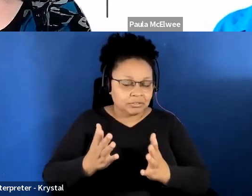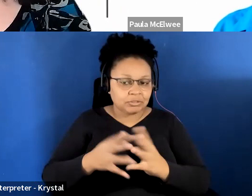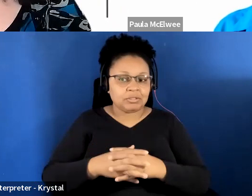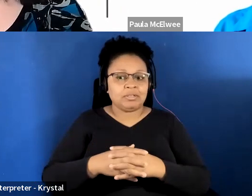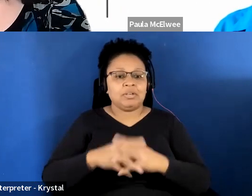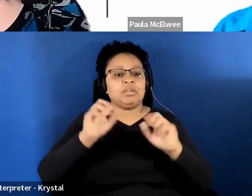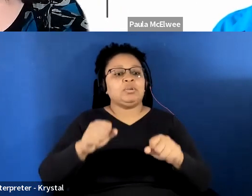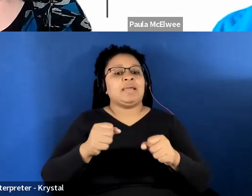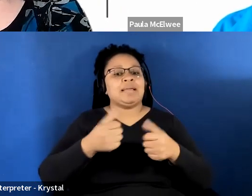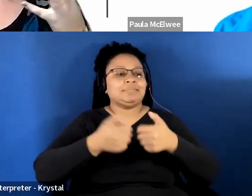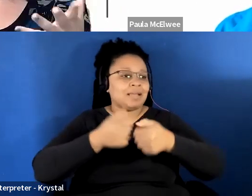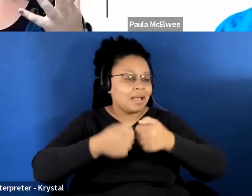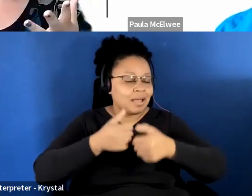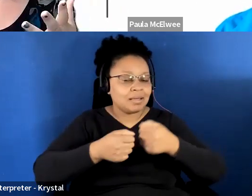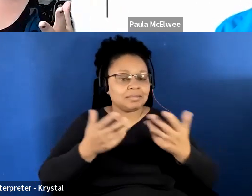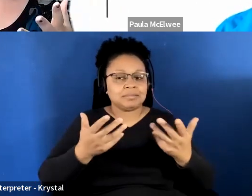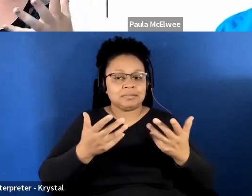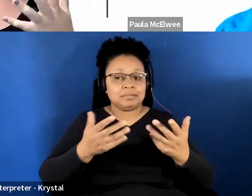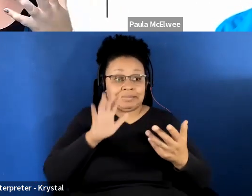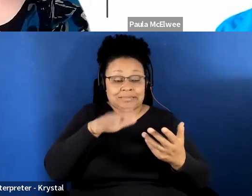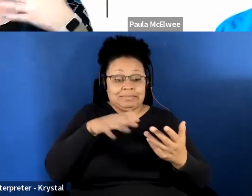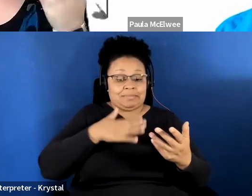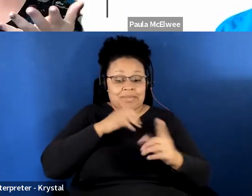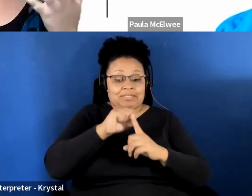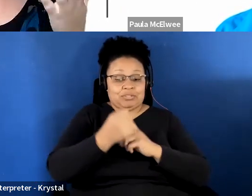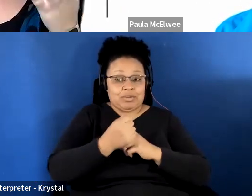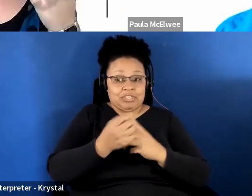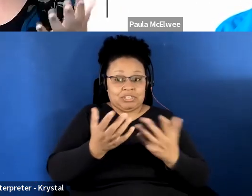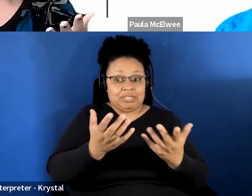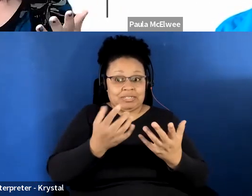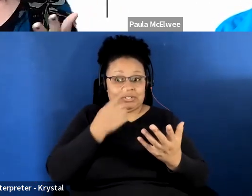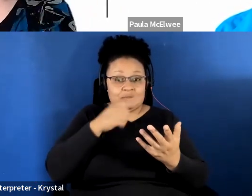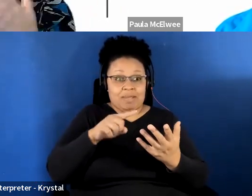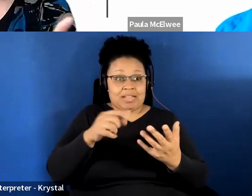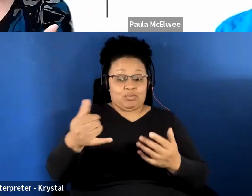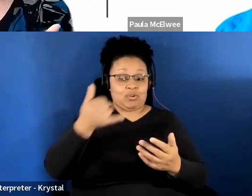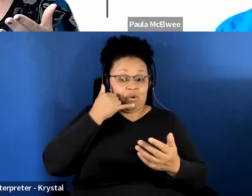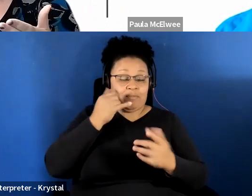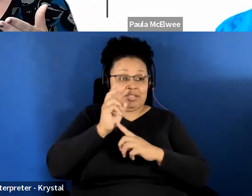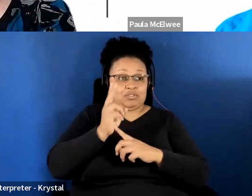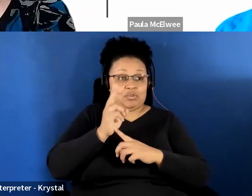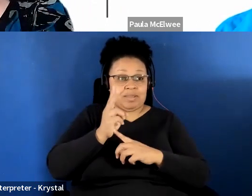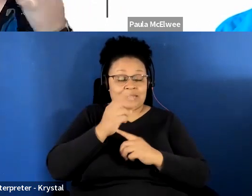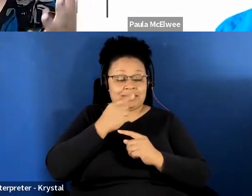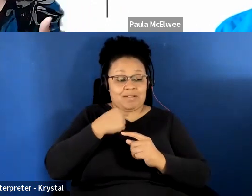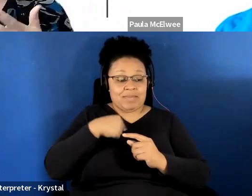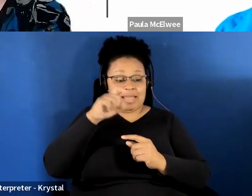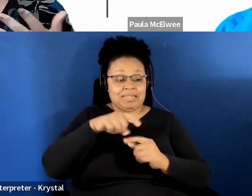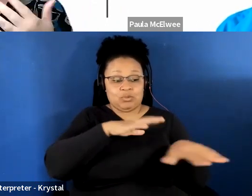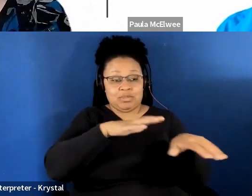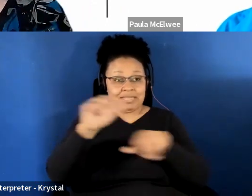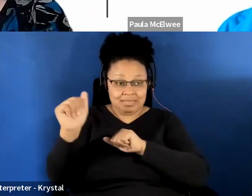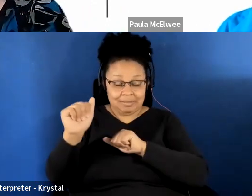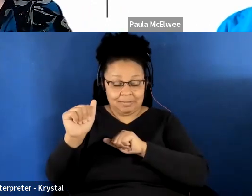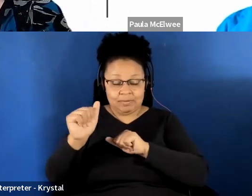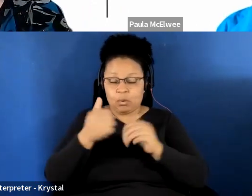text someone and say, this is my situation. Can you call me in 2 minutes and tell me I need to get back, or whatever you have